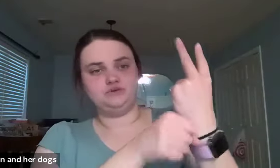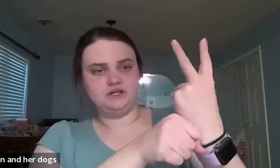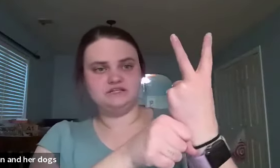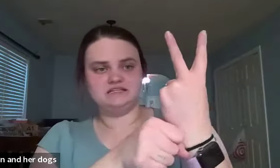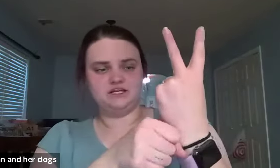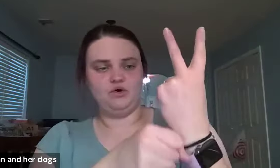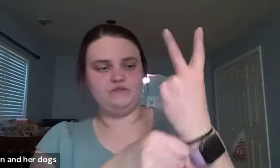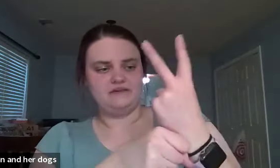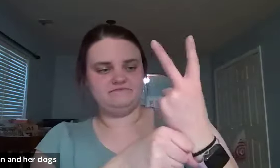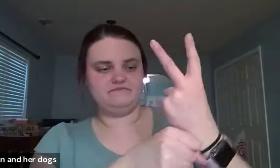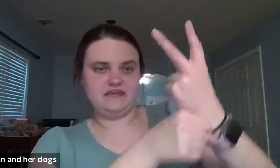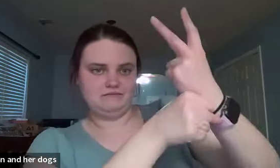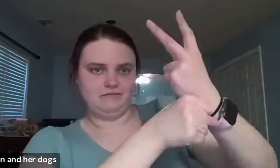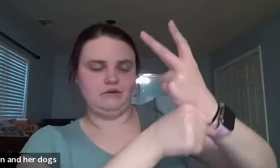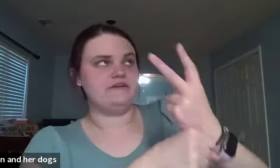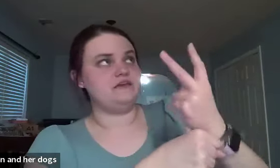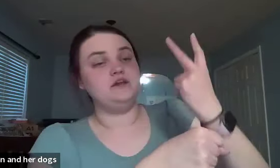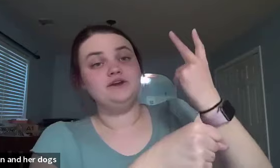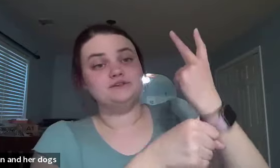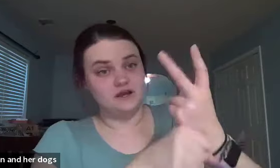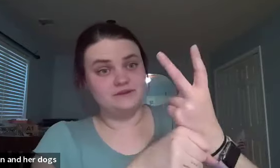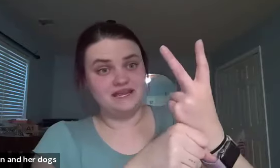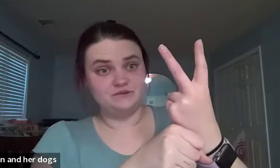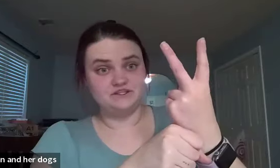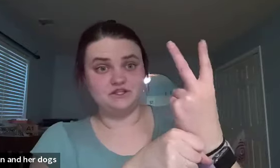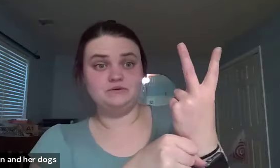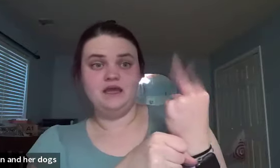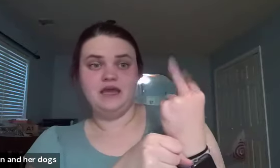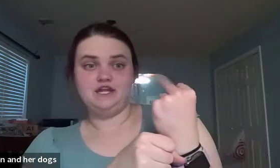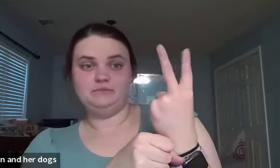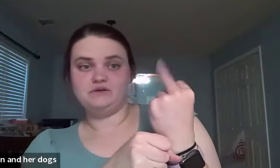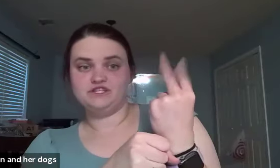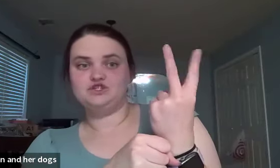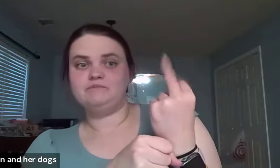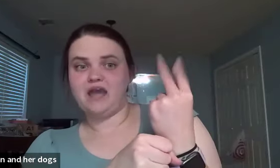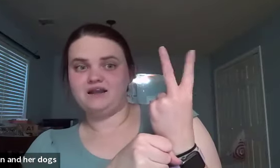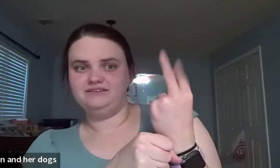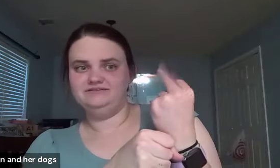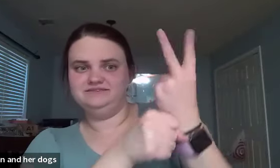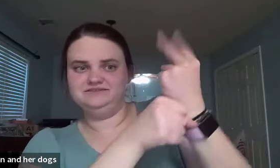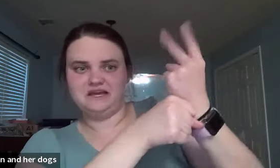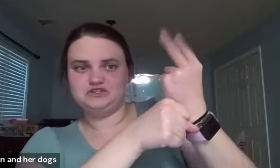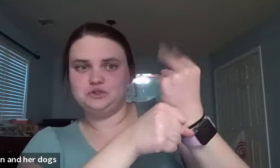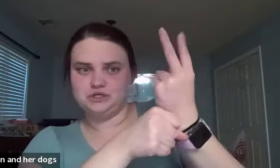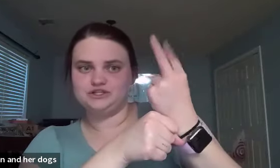2 years. It's like you hold that thing, your dominant hand with the 2, and you bounce the 2 back, like 2 years